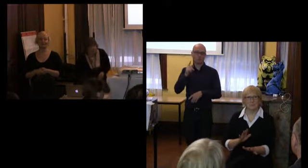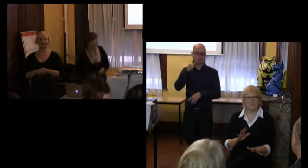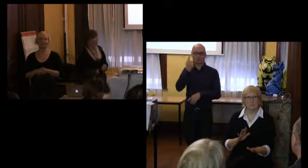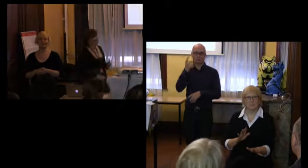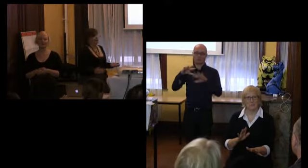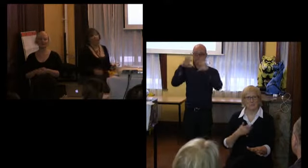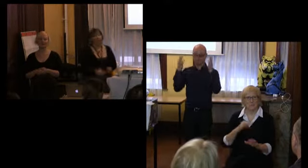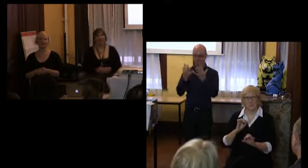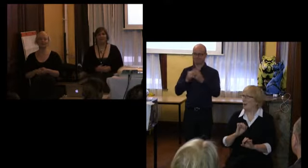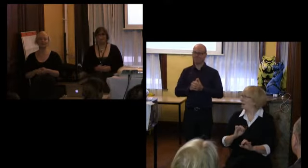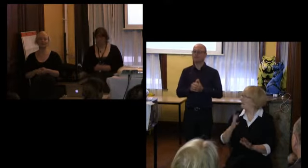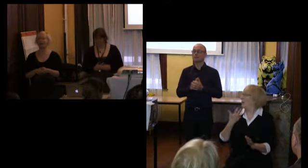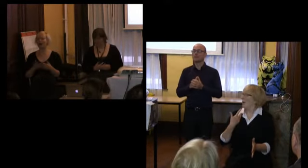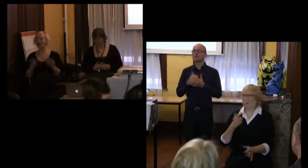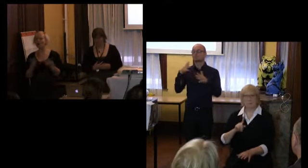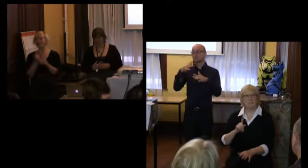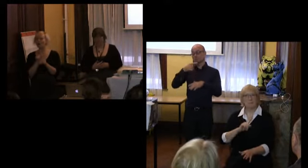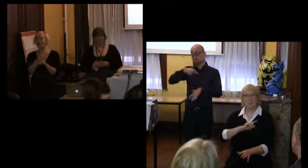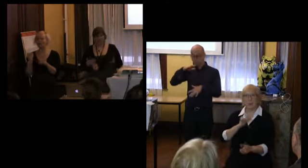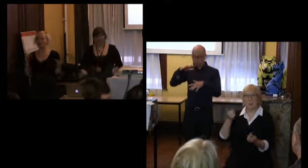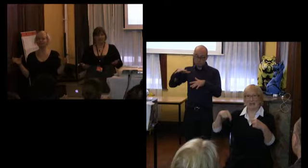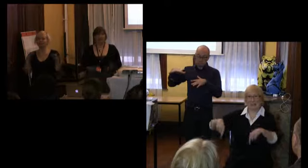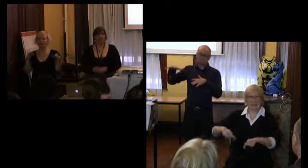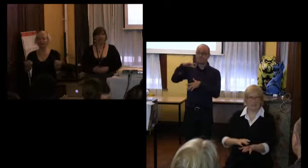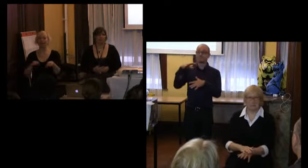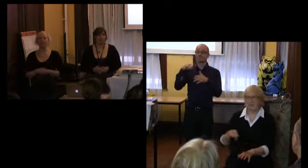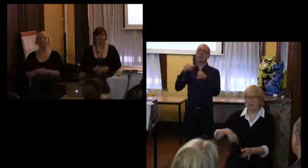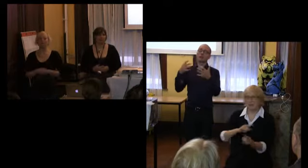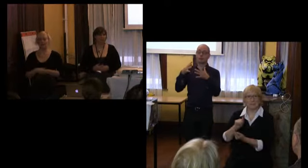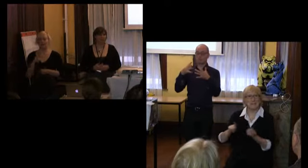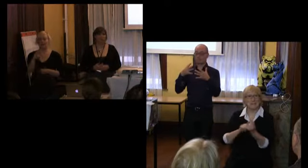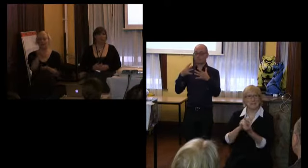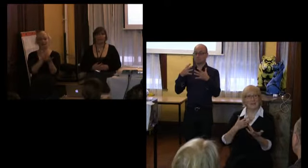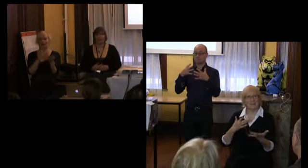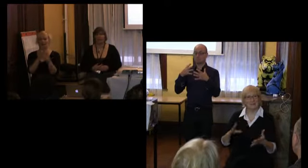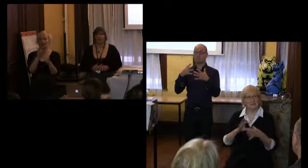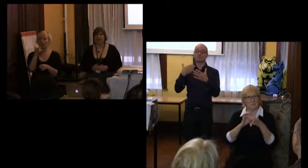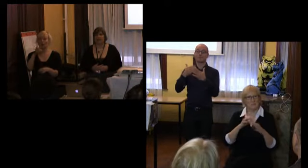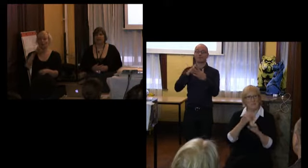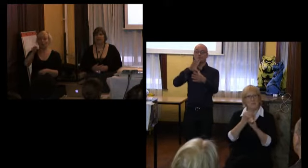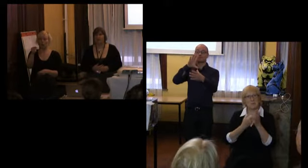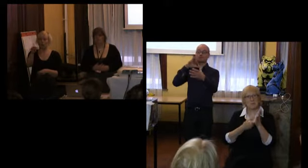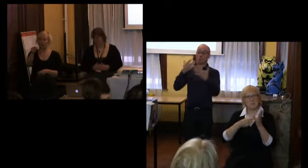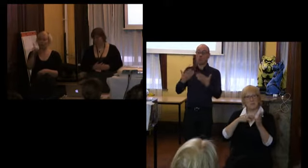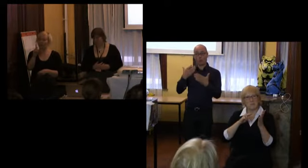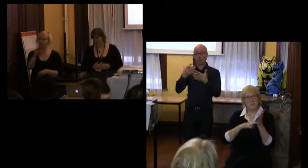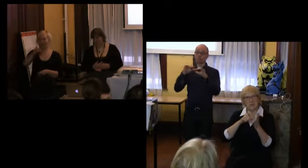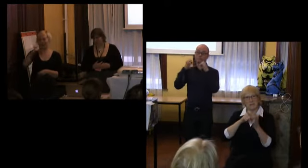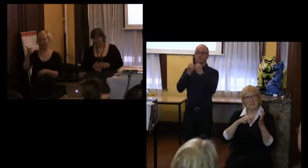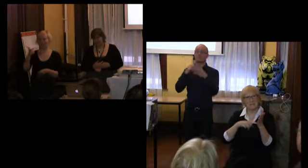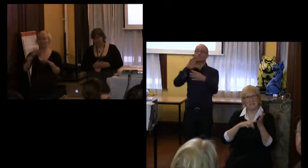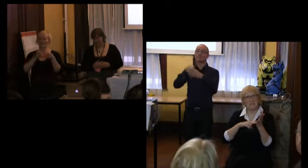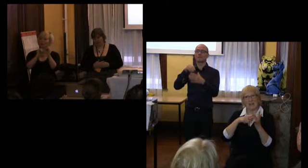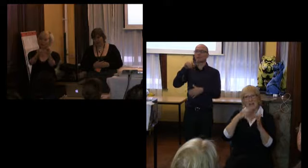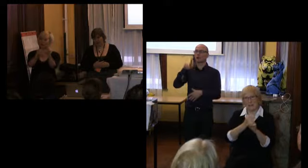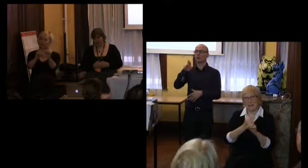So what are we all doing here? This meeting is part of the Grundtvig project. It's a European